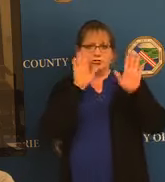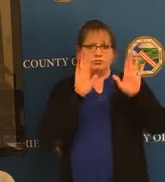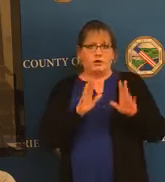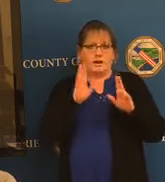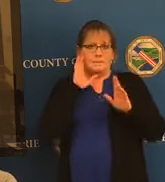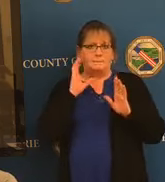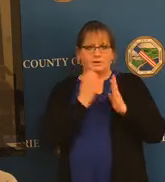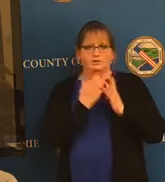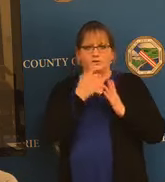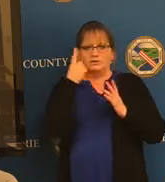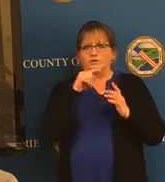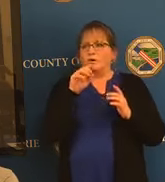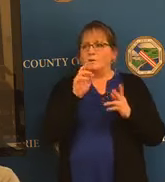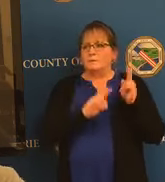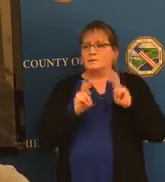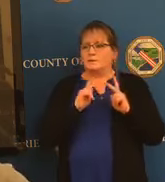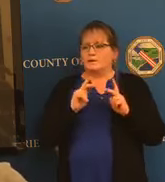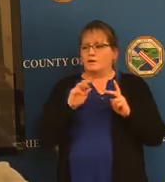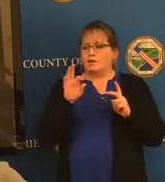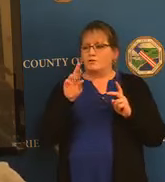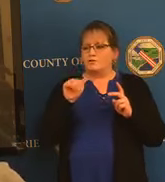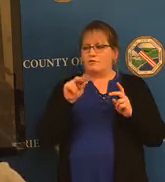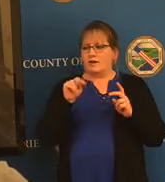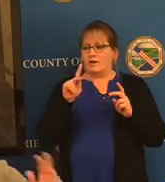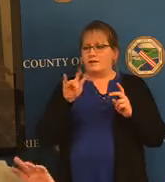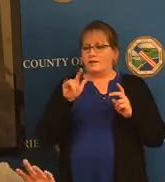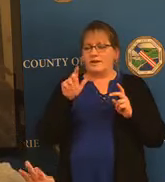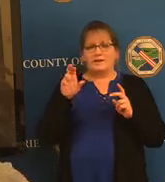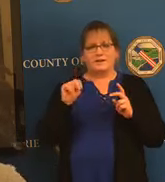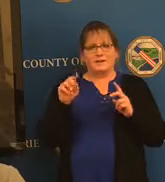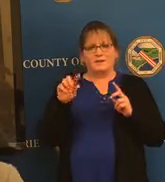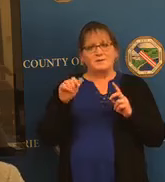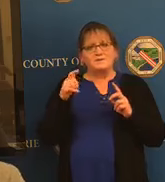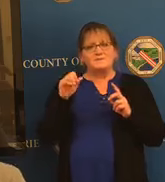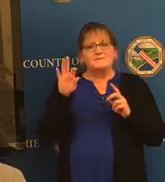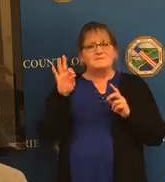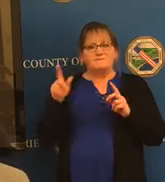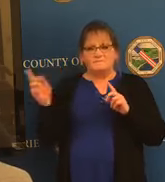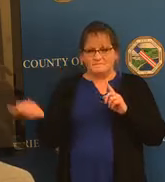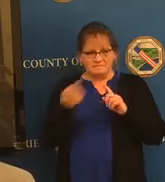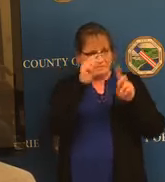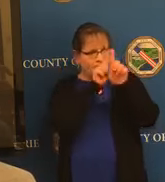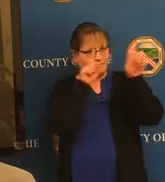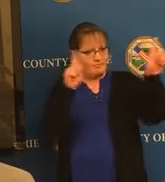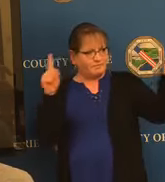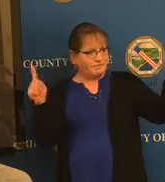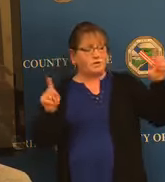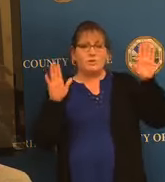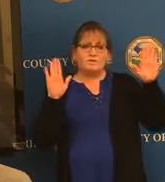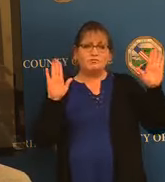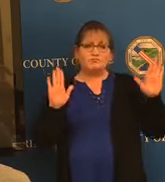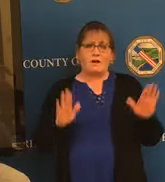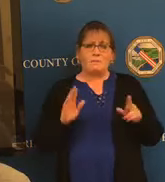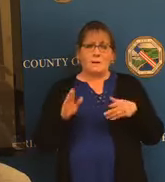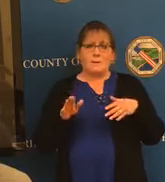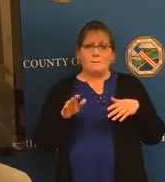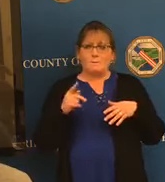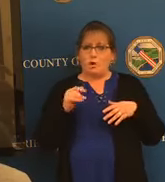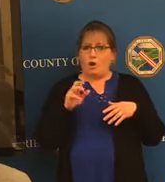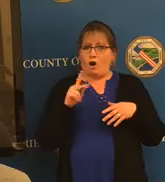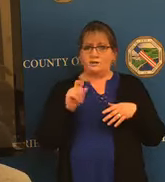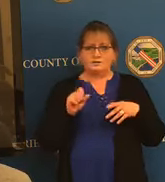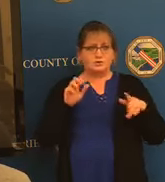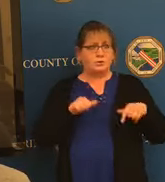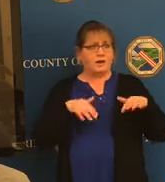that went to Franklin Golf yesterday, and they were showing how they were spaced out, and there was hardly anybody there. We got some incredible parks to go hiking in, and not everyone's